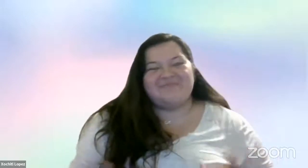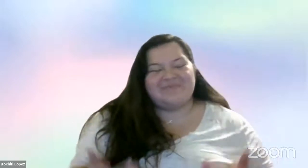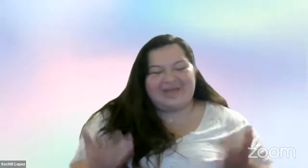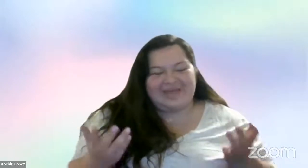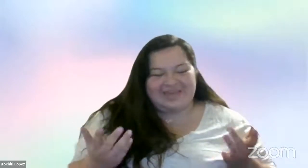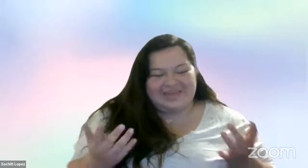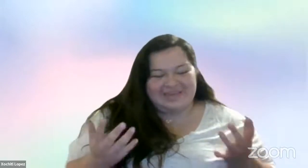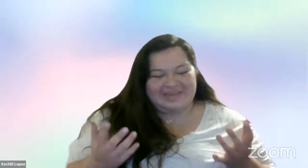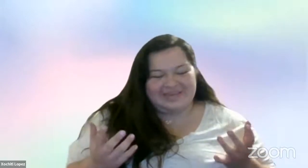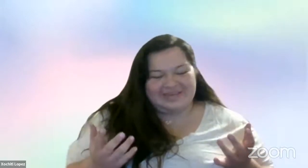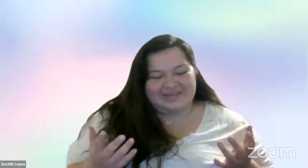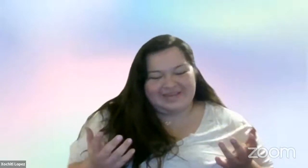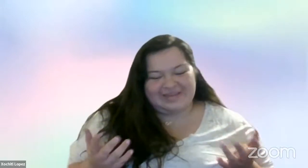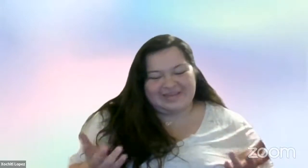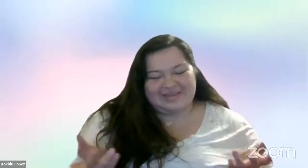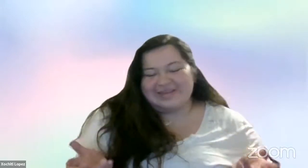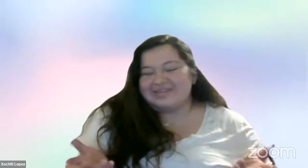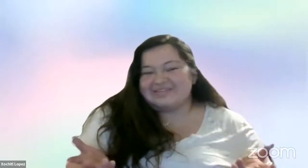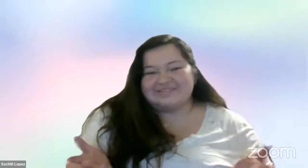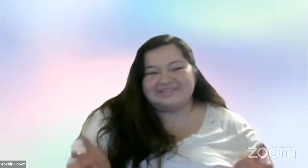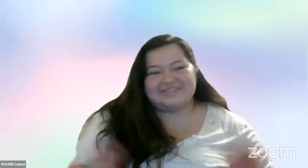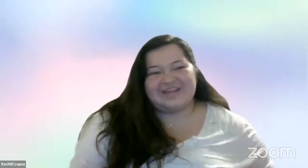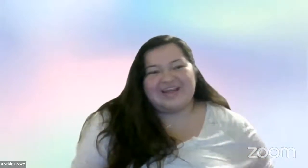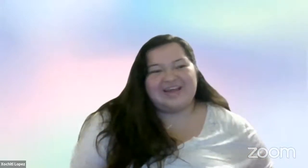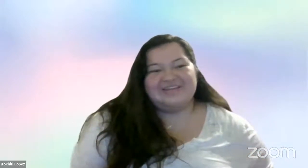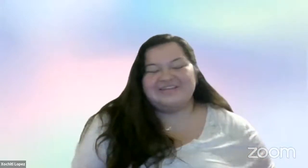I don't know what to say sometimes. I